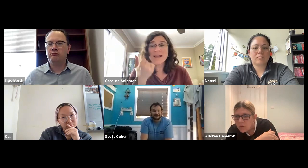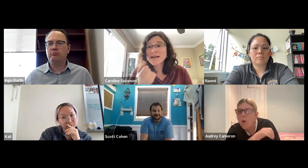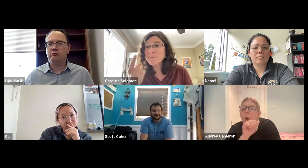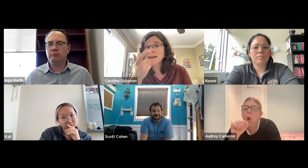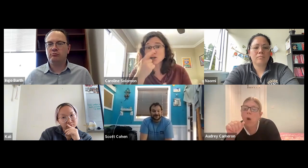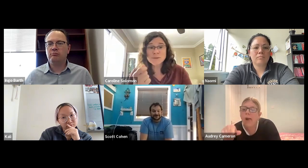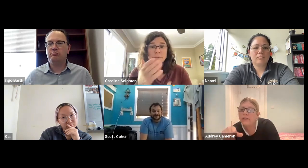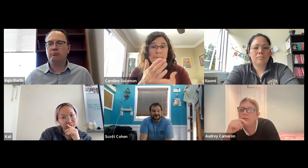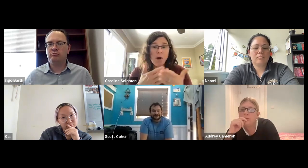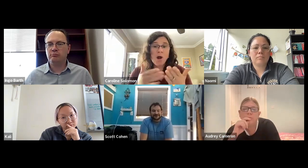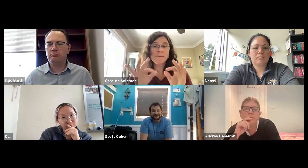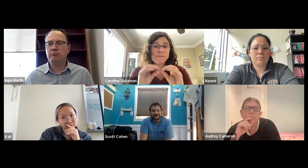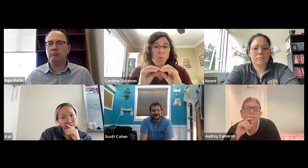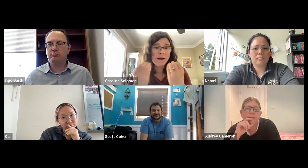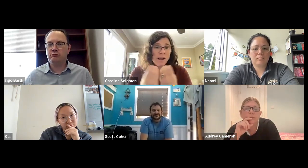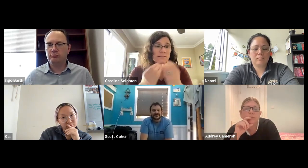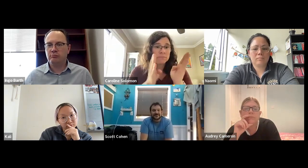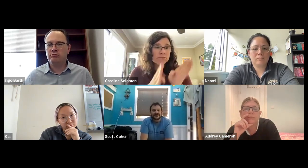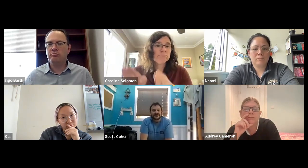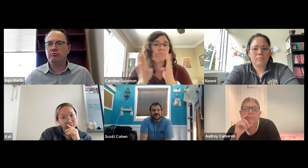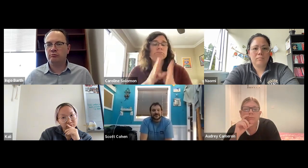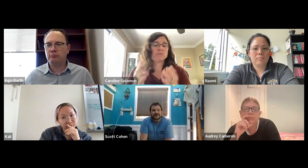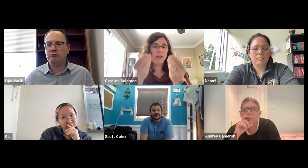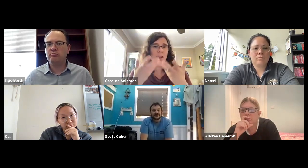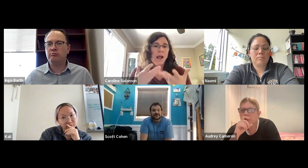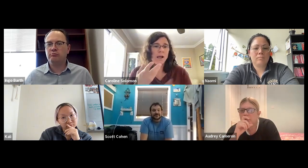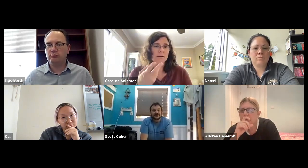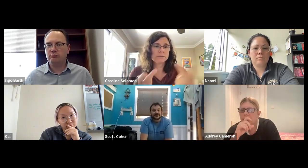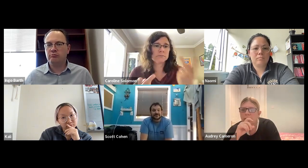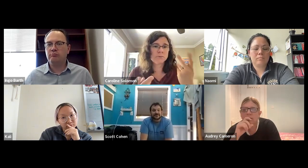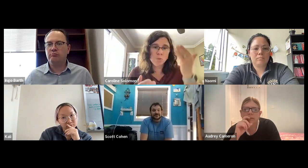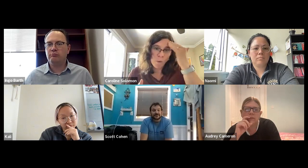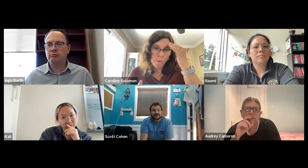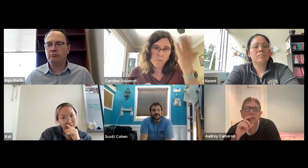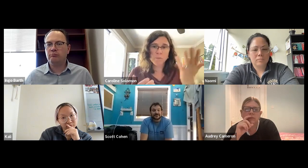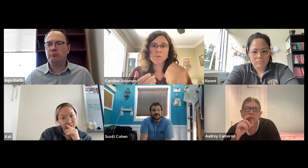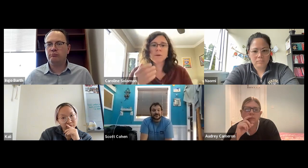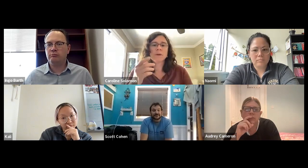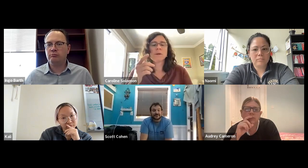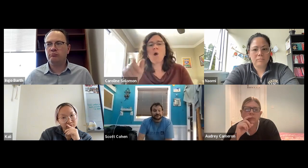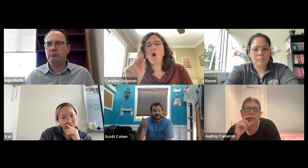whatever it may be. So if anybody is interested in becoming part of the organizational or the planning committee of this, please just let me